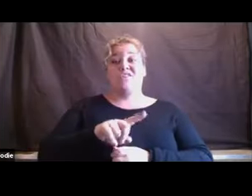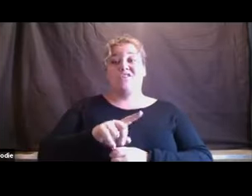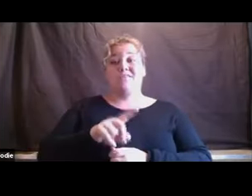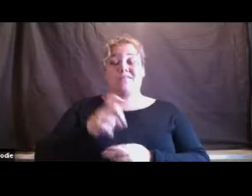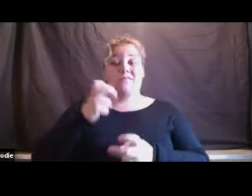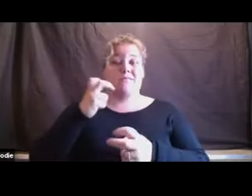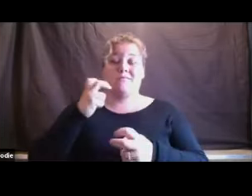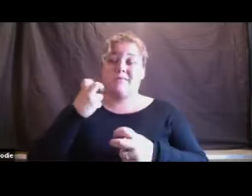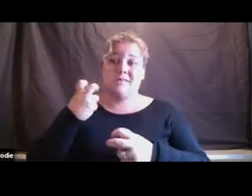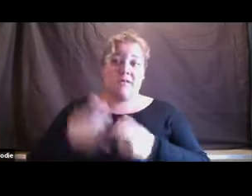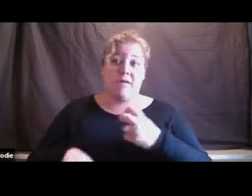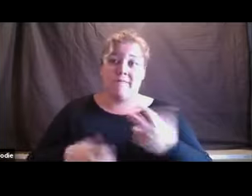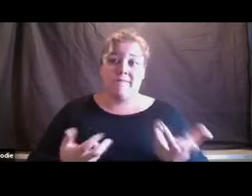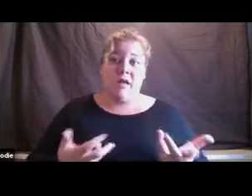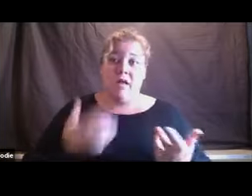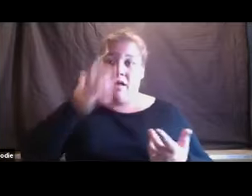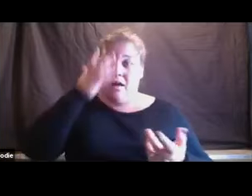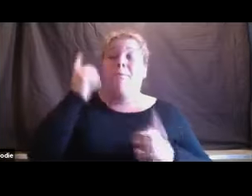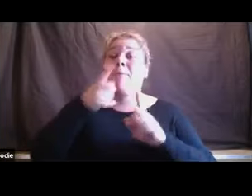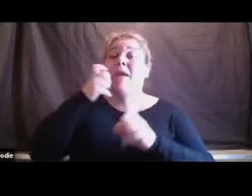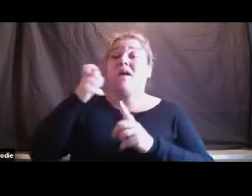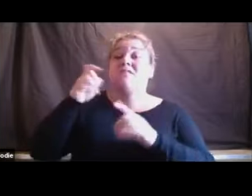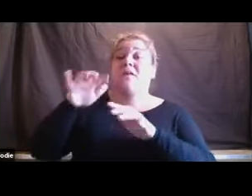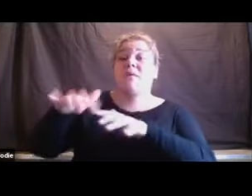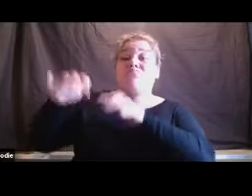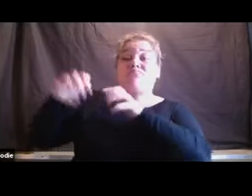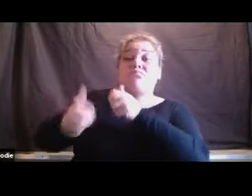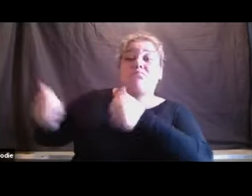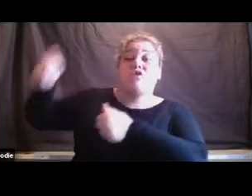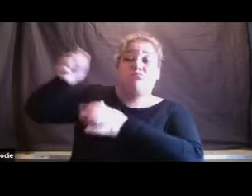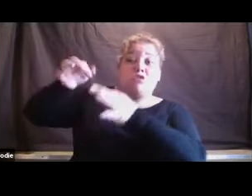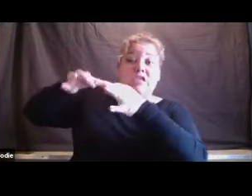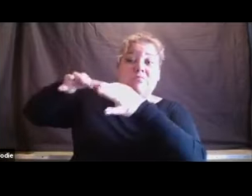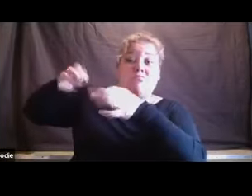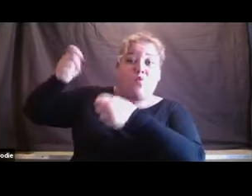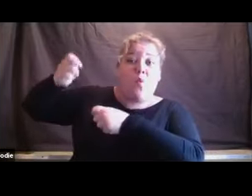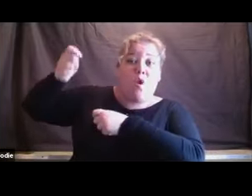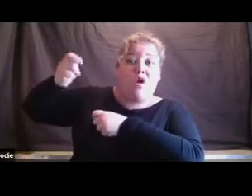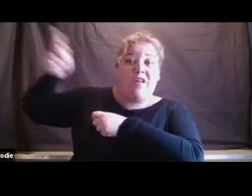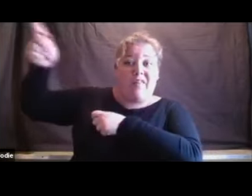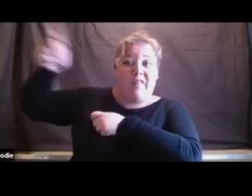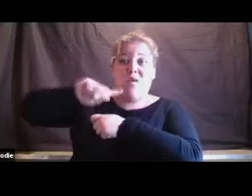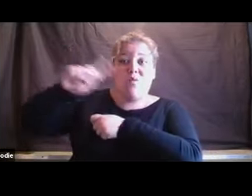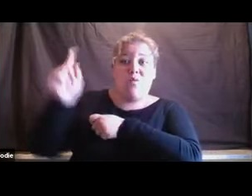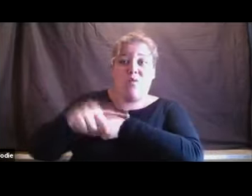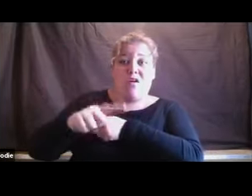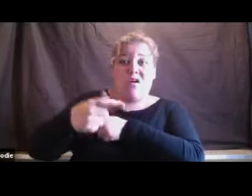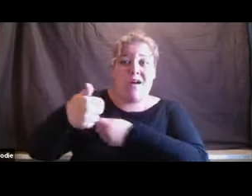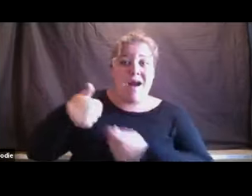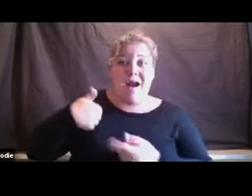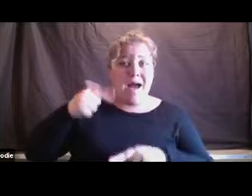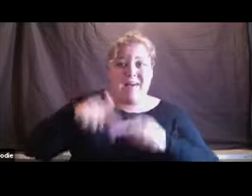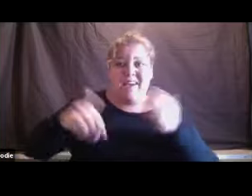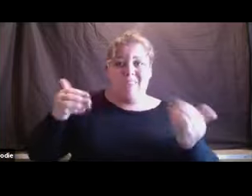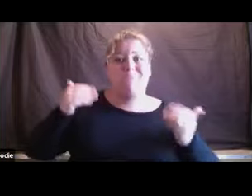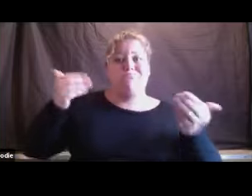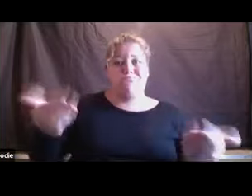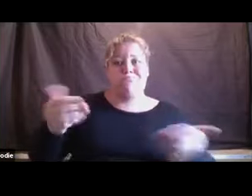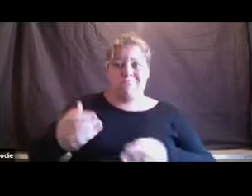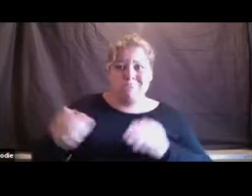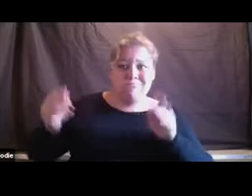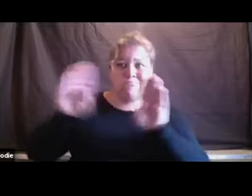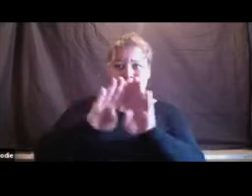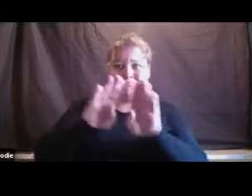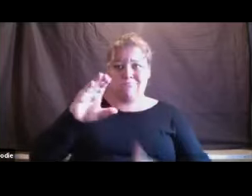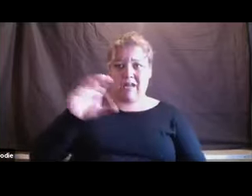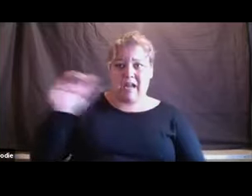level of, it's not like I can just shut down the county. I think the authority and